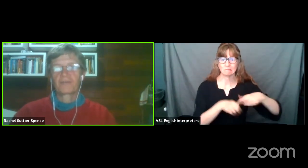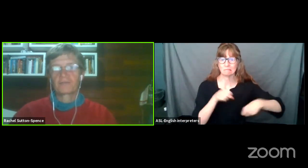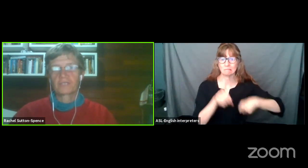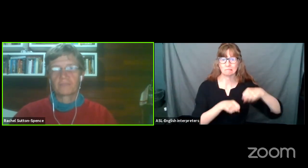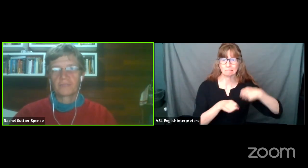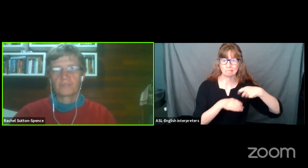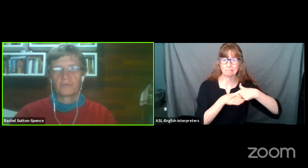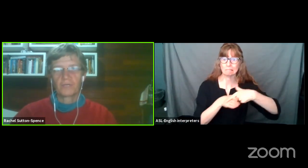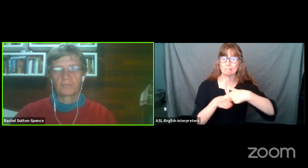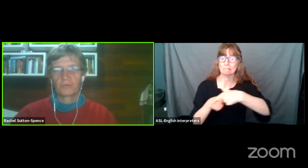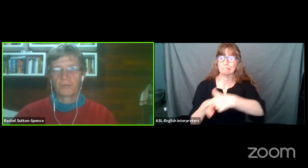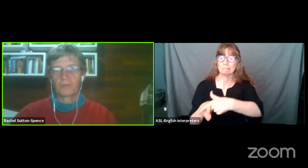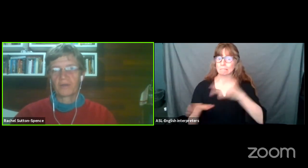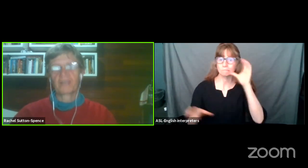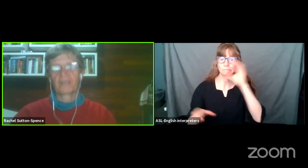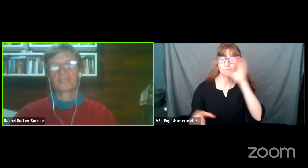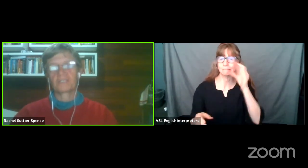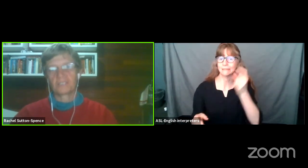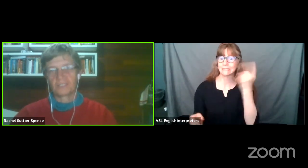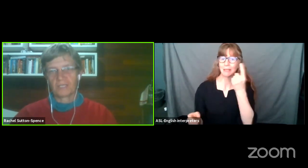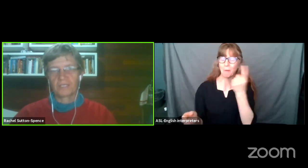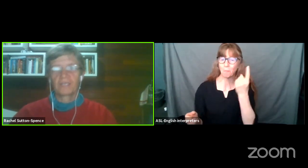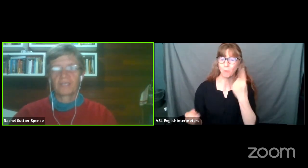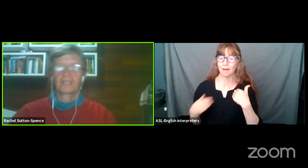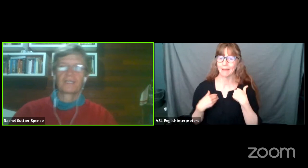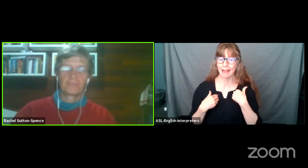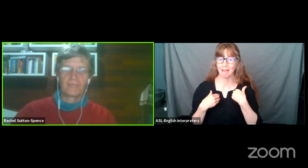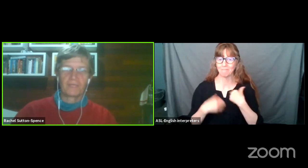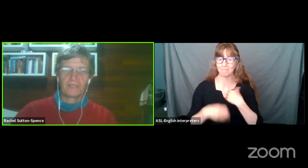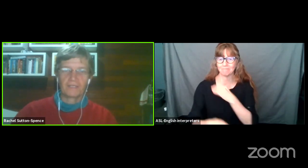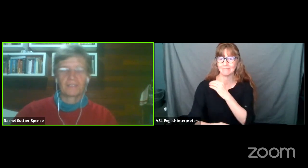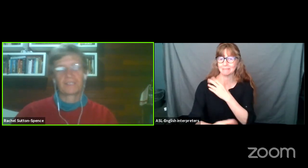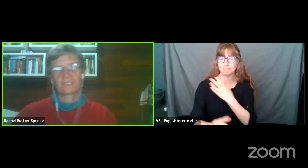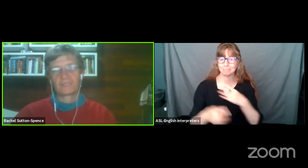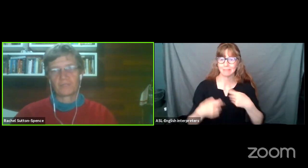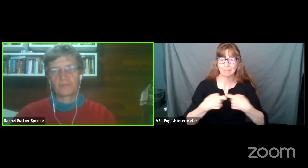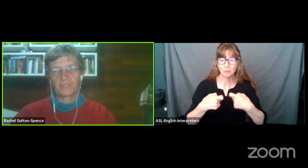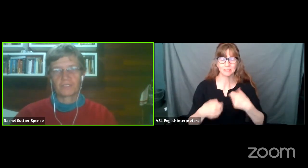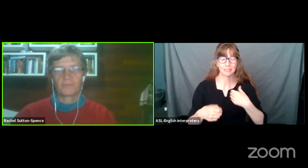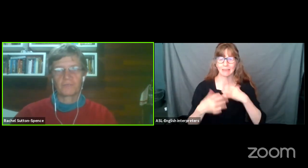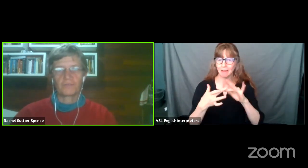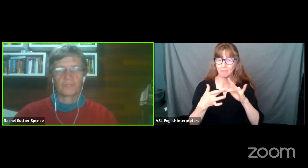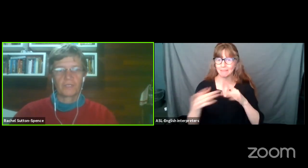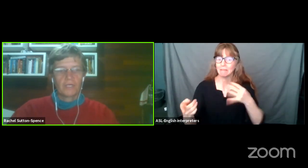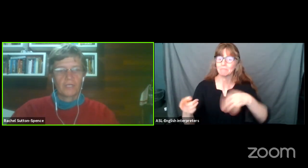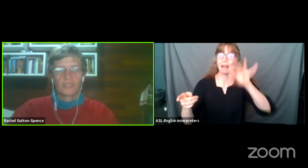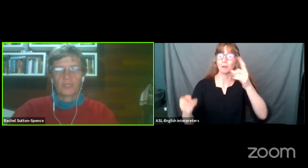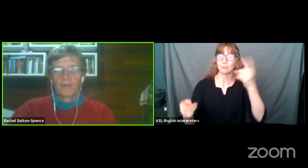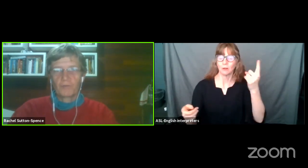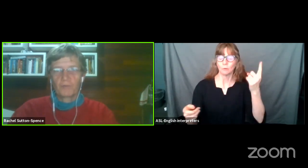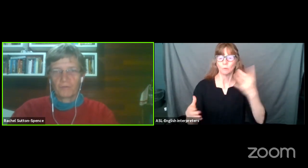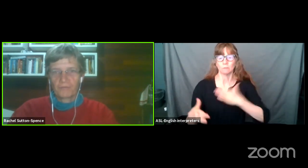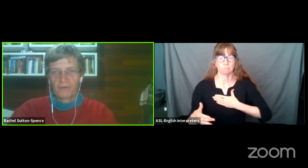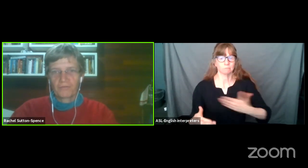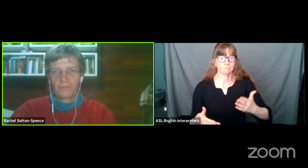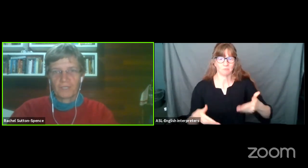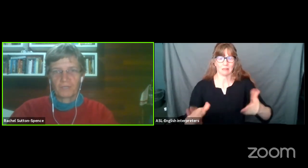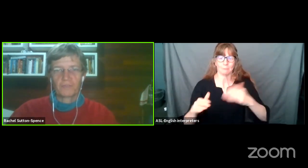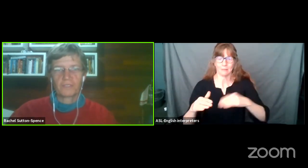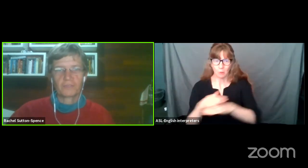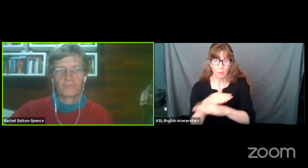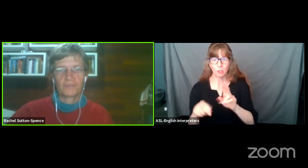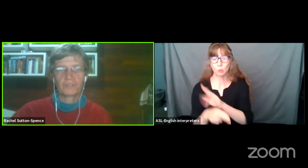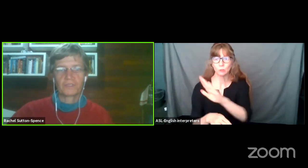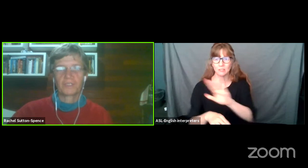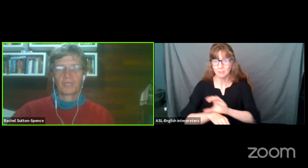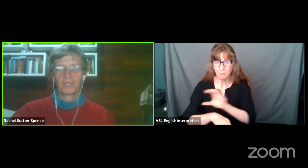I found somebody who had both power and an internet, and he let me in and he's let me use his computer. So I'm not very familiar with